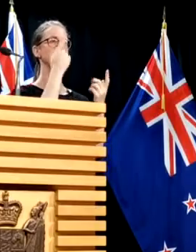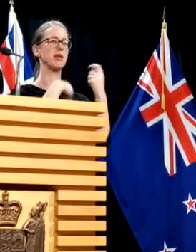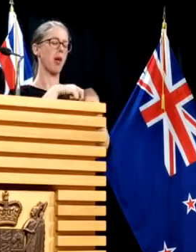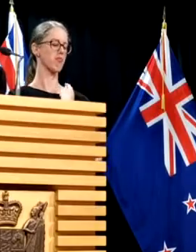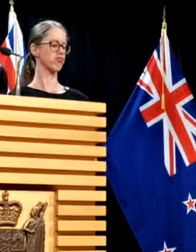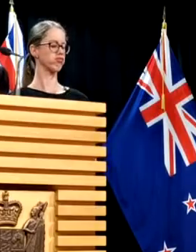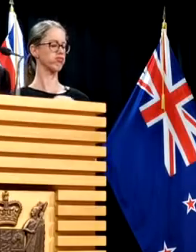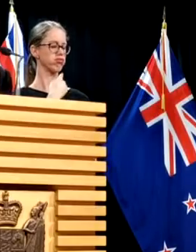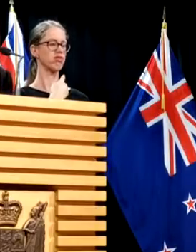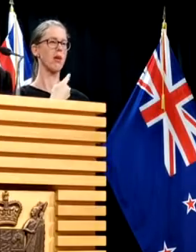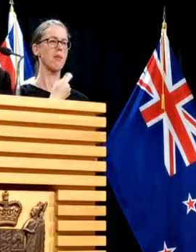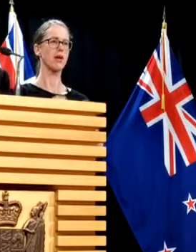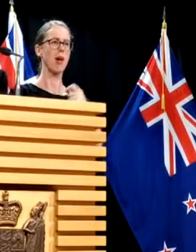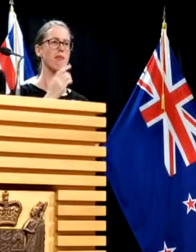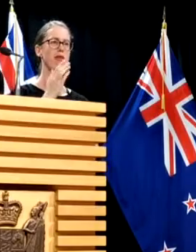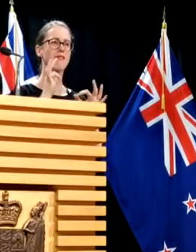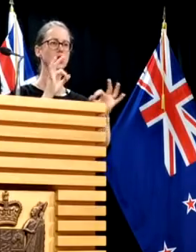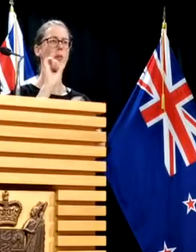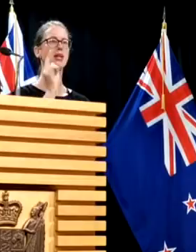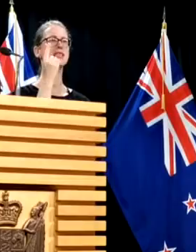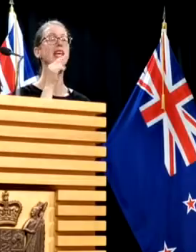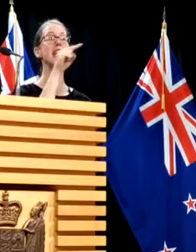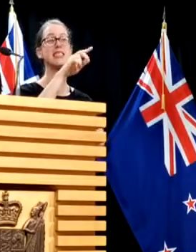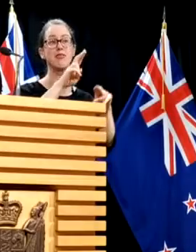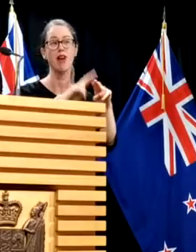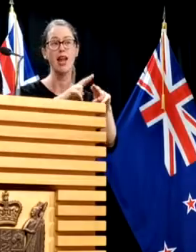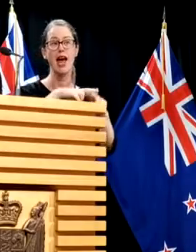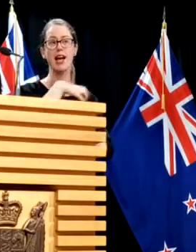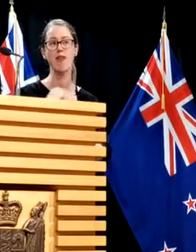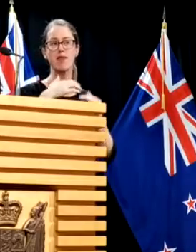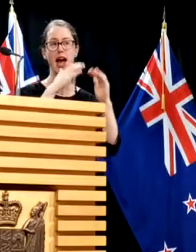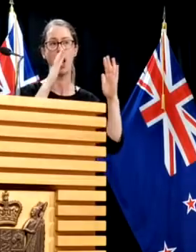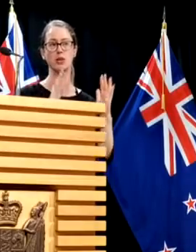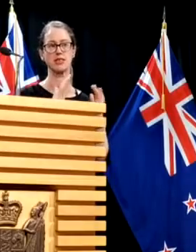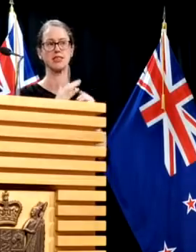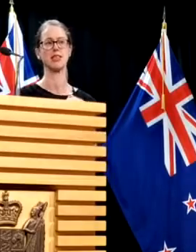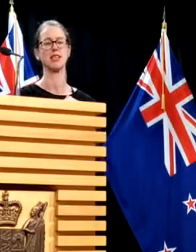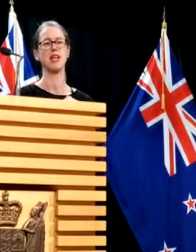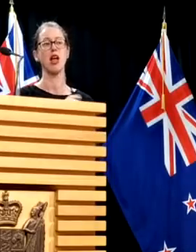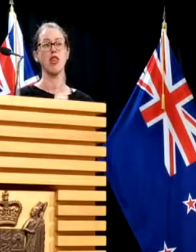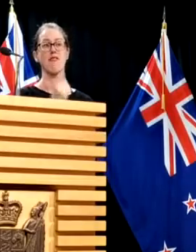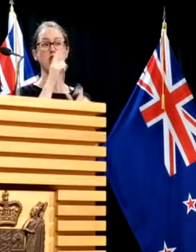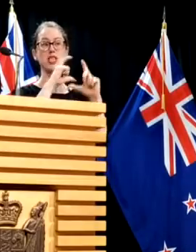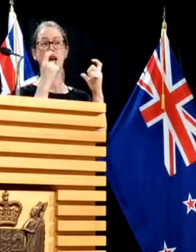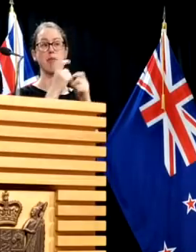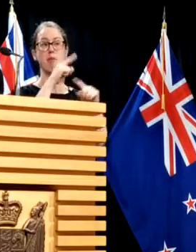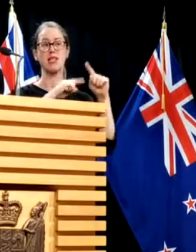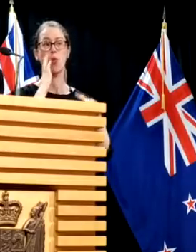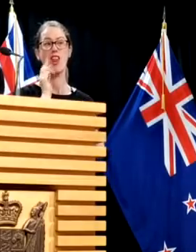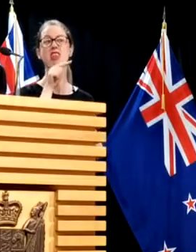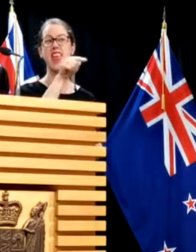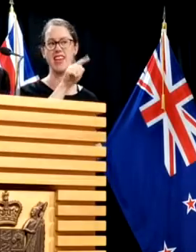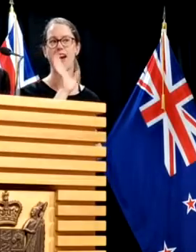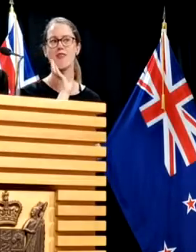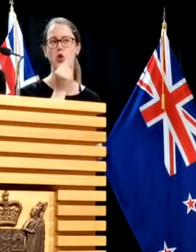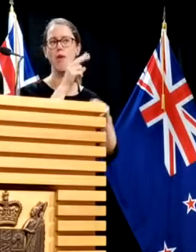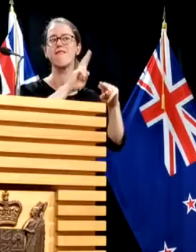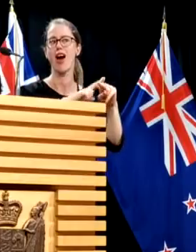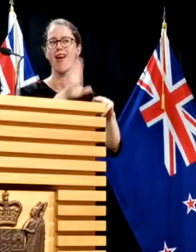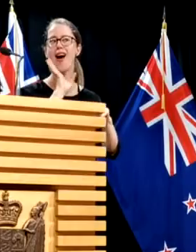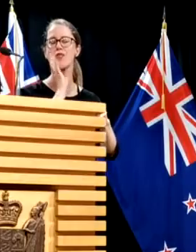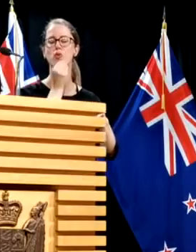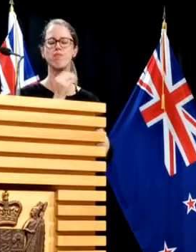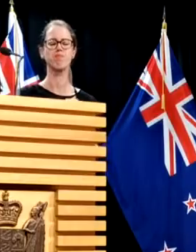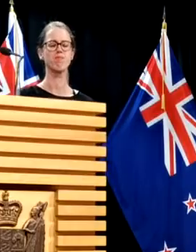in next Friday at Government House, and the first Cabinet meeting will occur that afternoon. I'll also give a speech